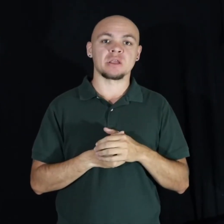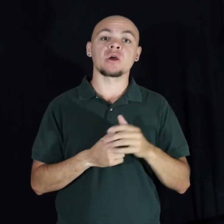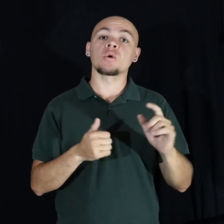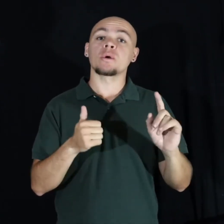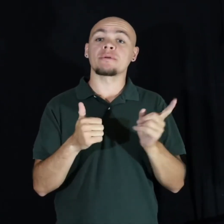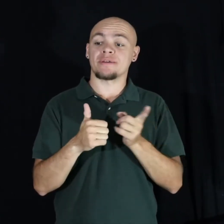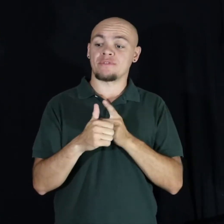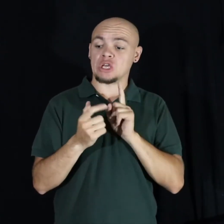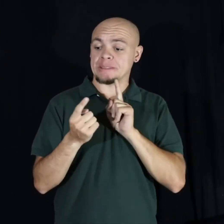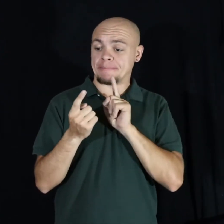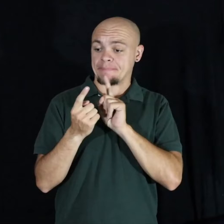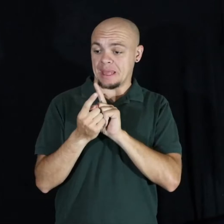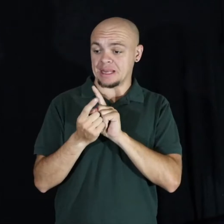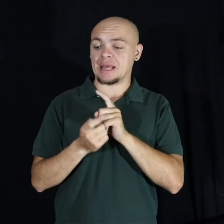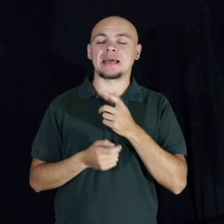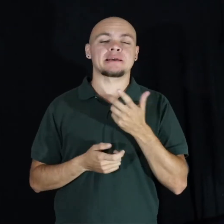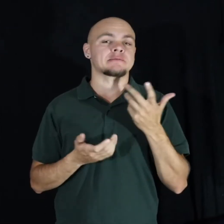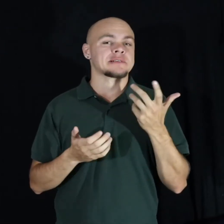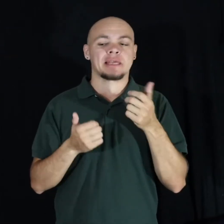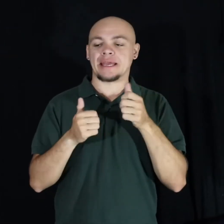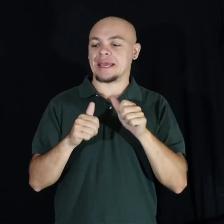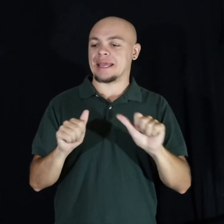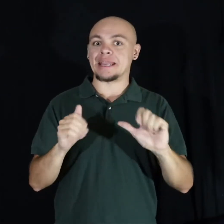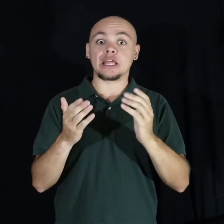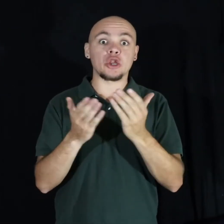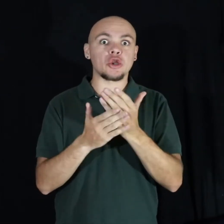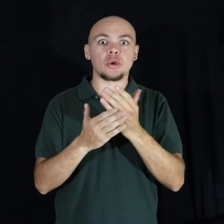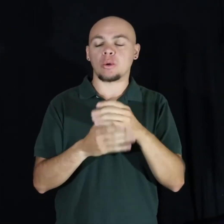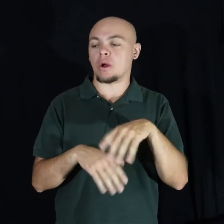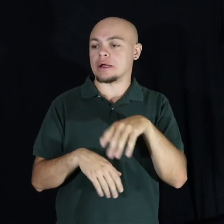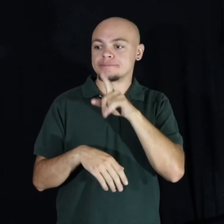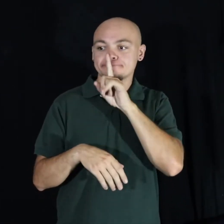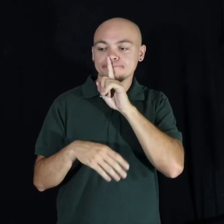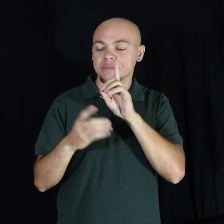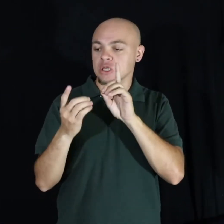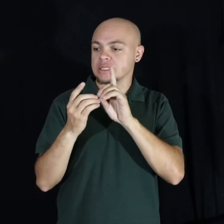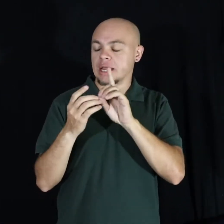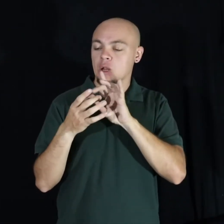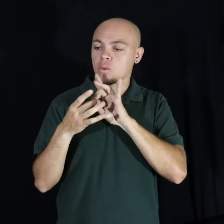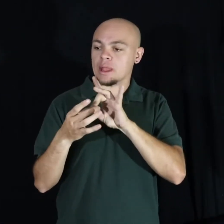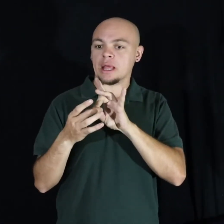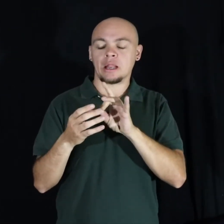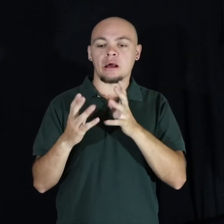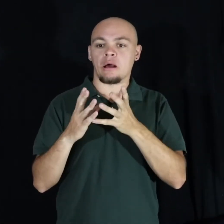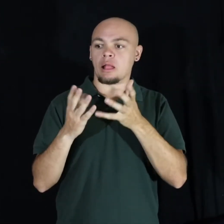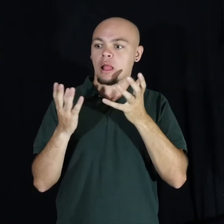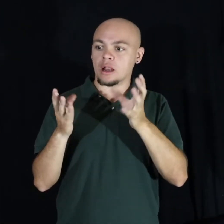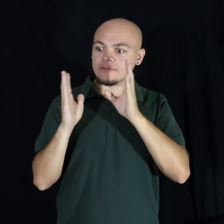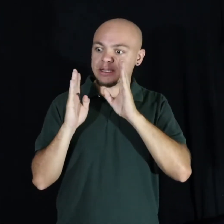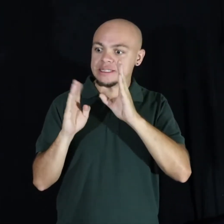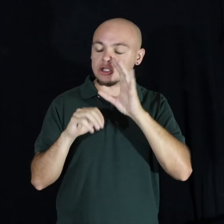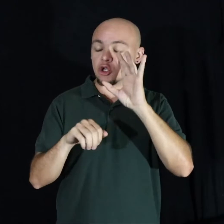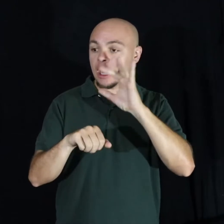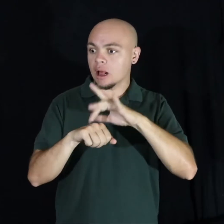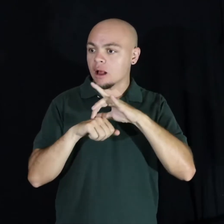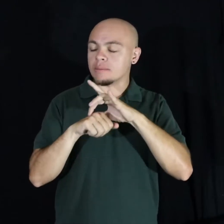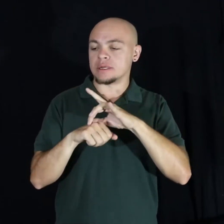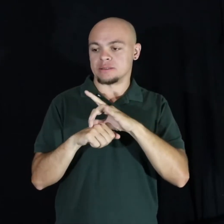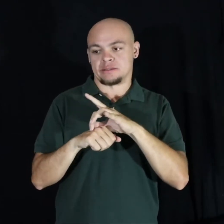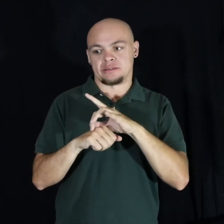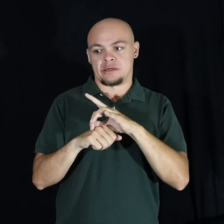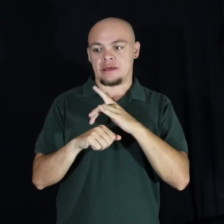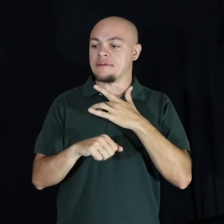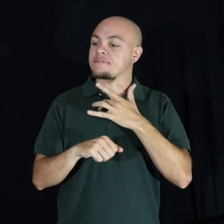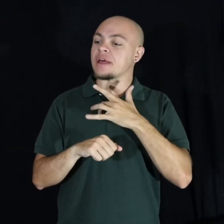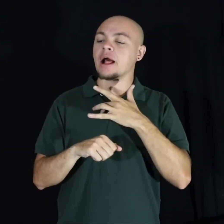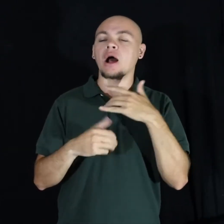first met, it was just like any new and even secret dating relationship. Lots of attention, obsession, that constant